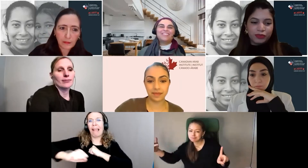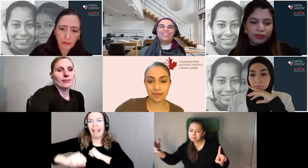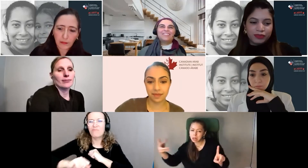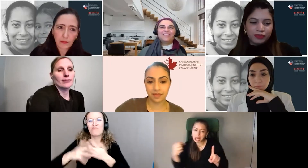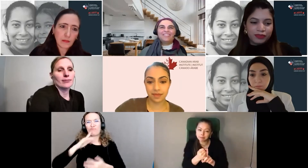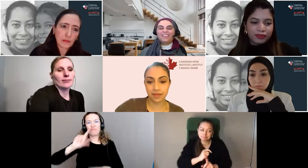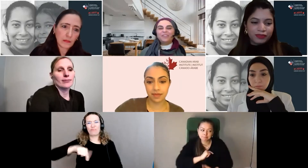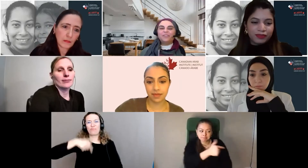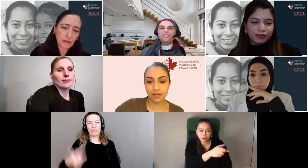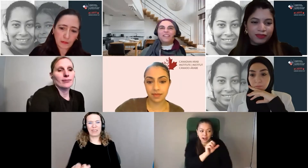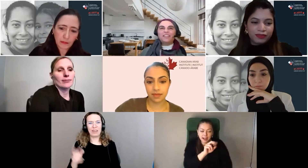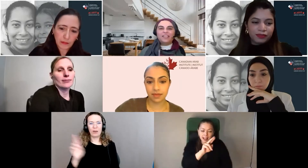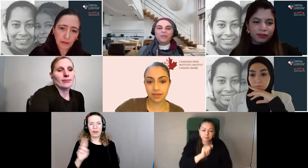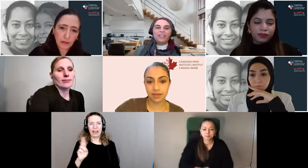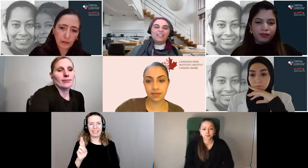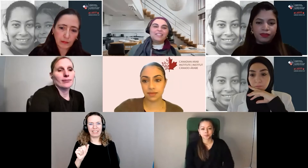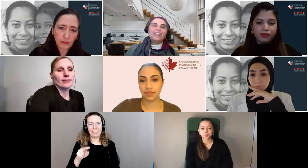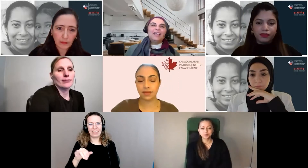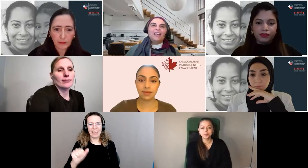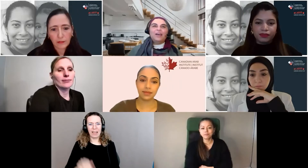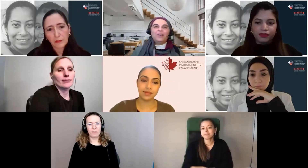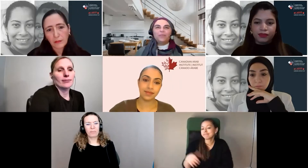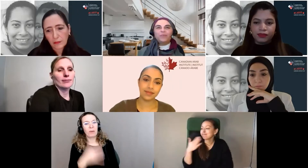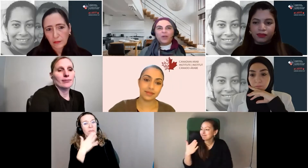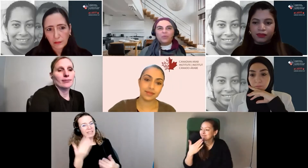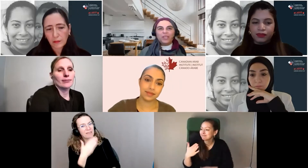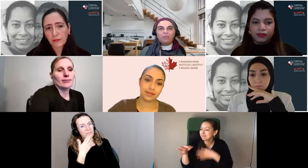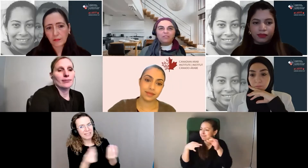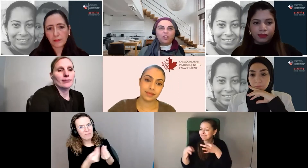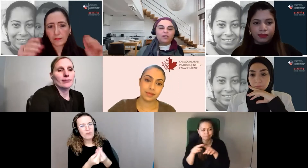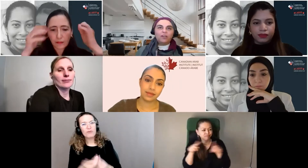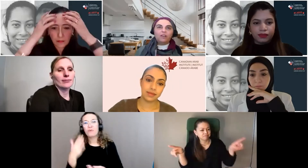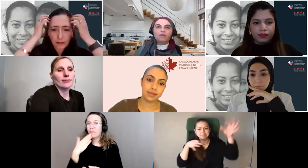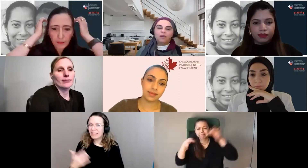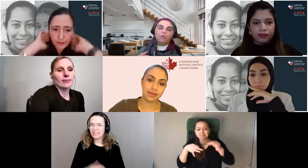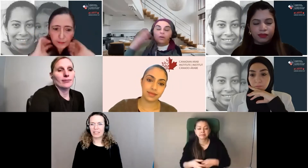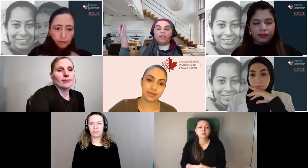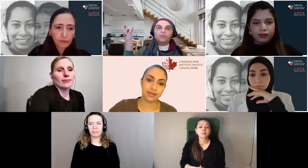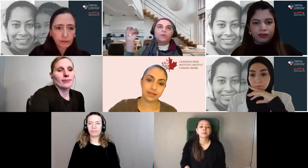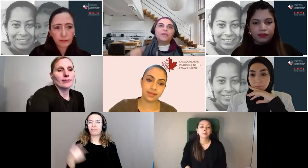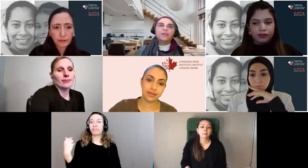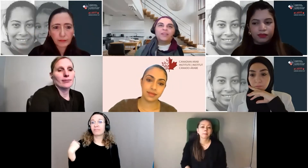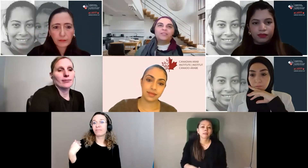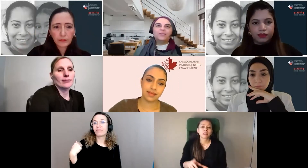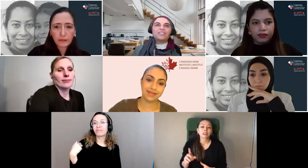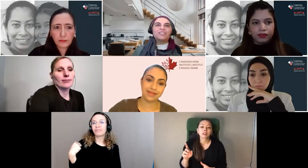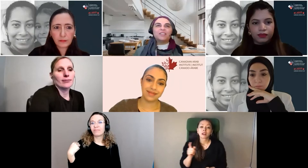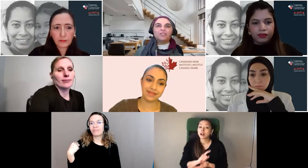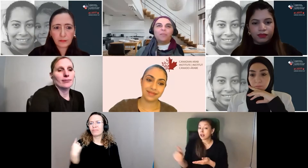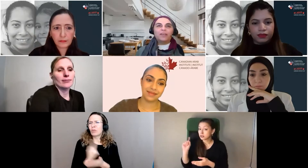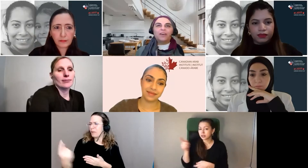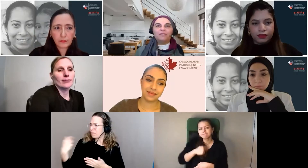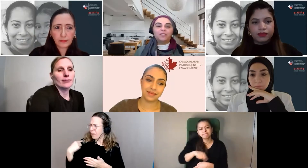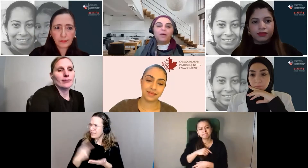you. Thank you, Ravina, and thank you, ladies. When we met earlier or last week to discuss